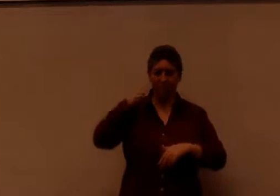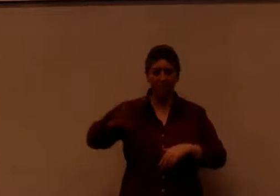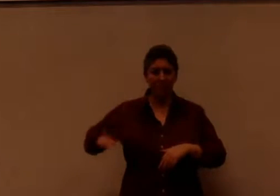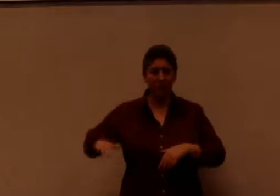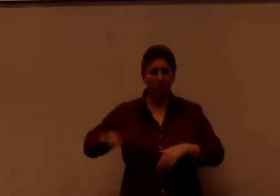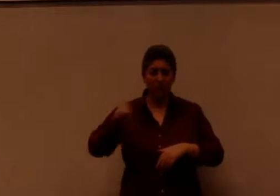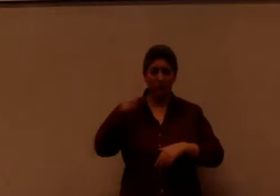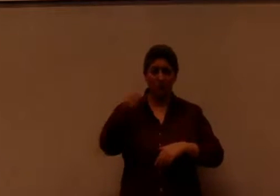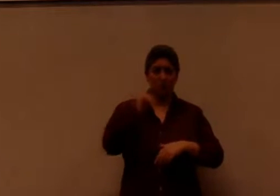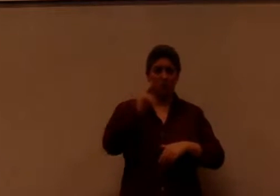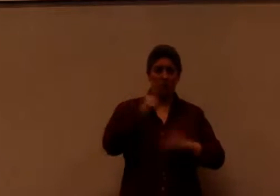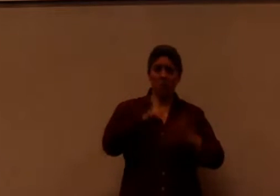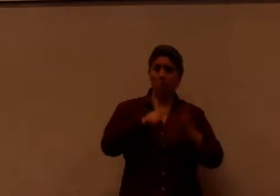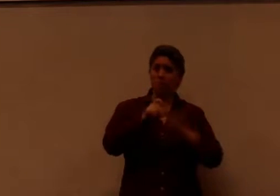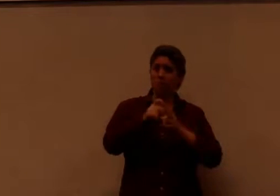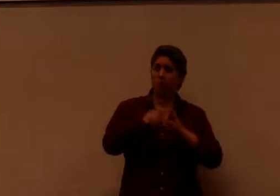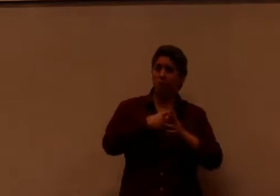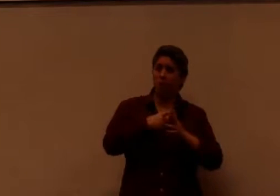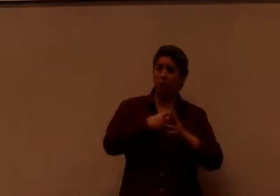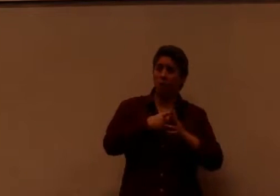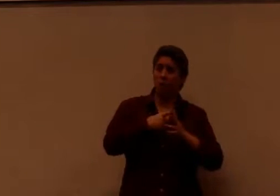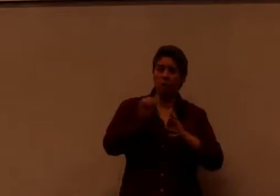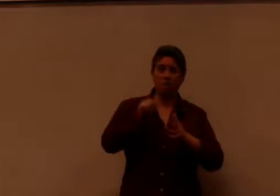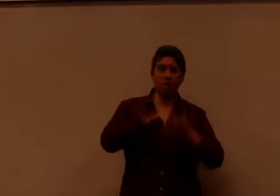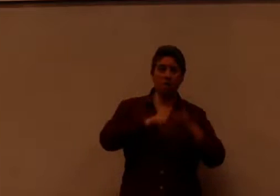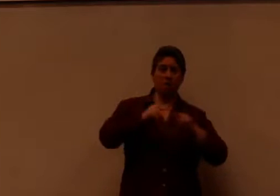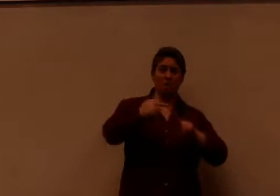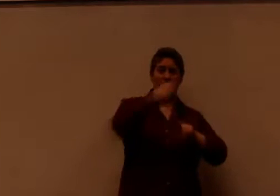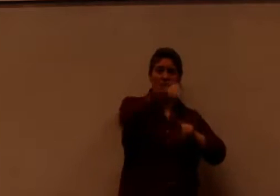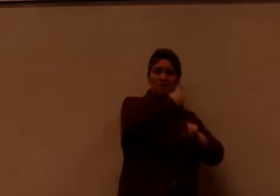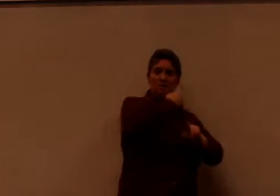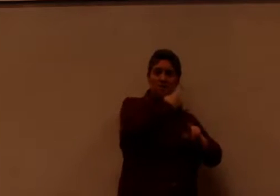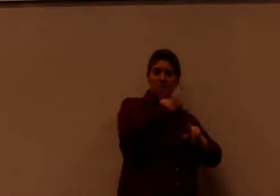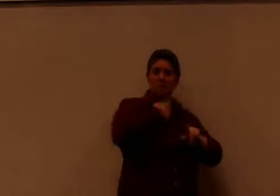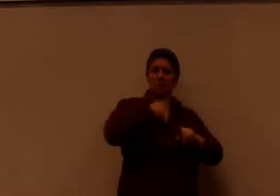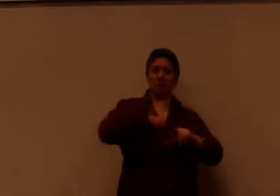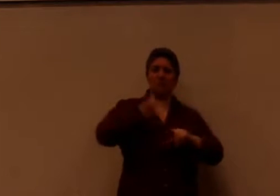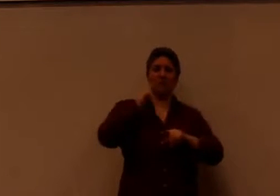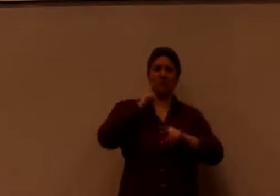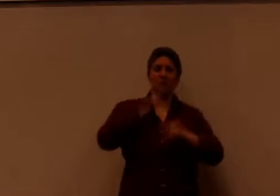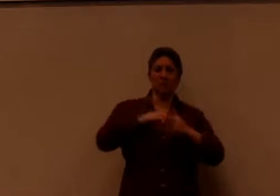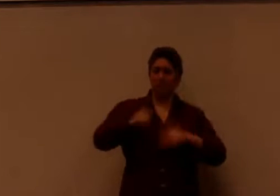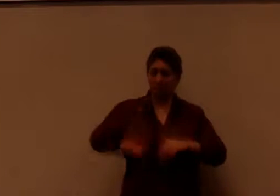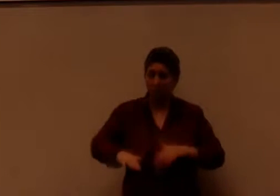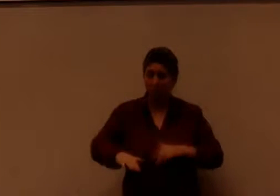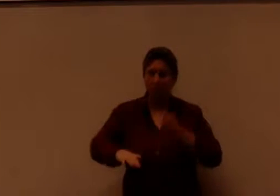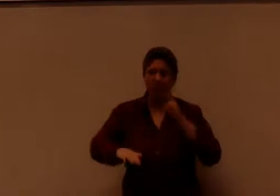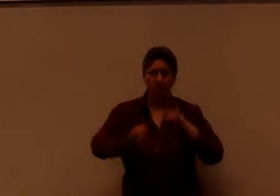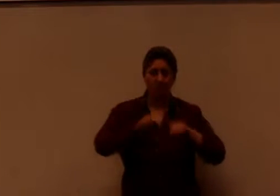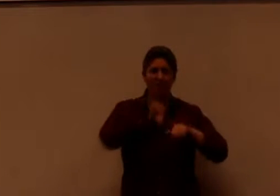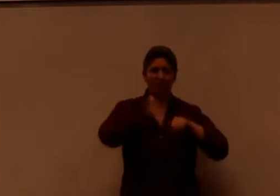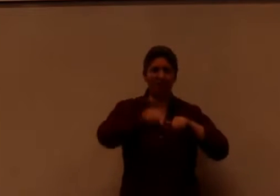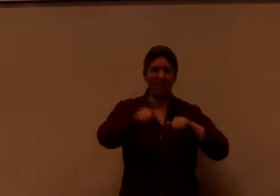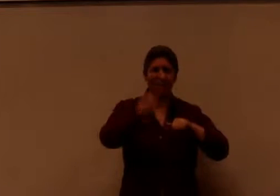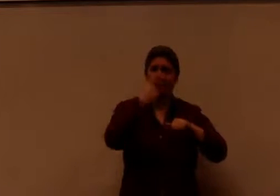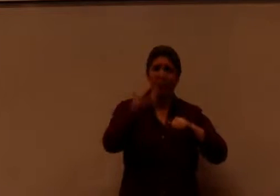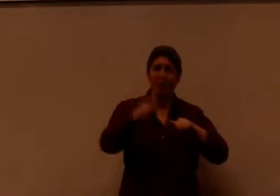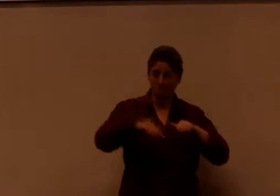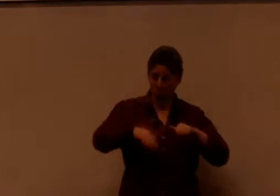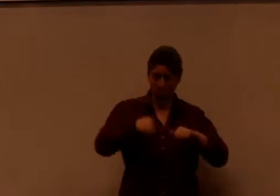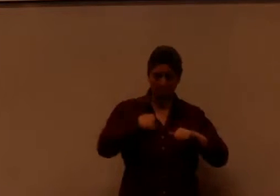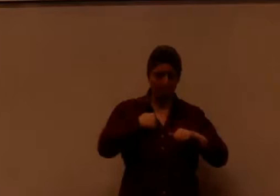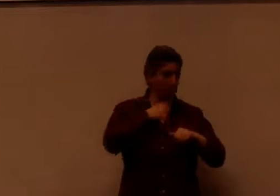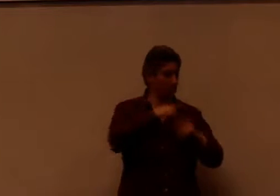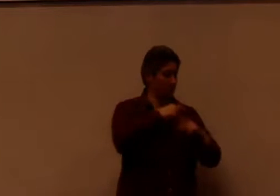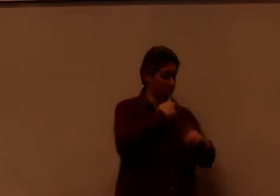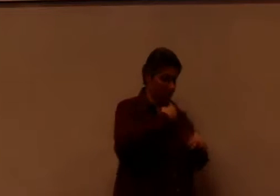like you say, we're going to have a parent of a deaf child in place. Maybe that we've got the deaf parents, their hearing, and then their child has